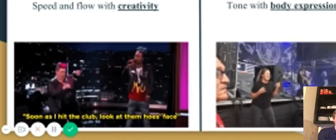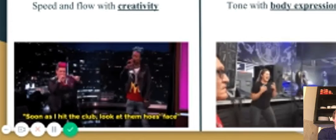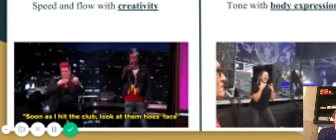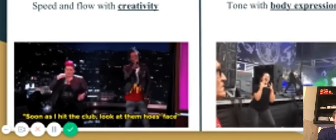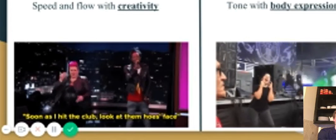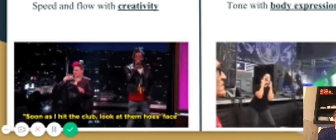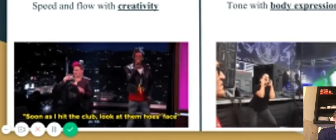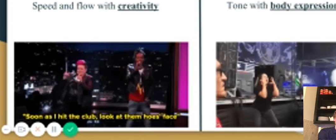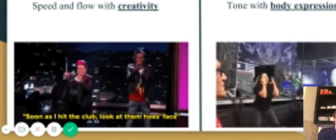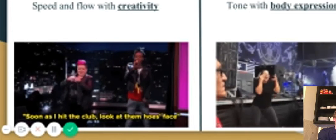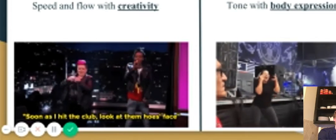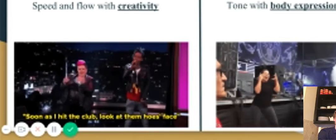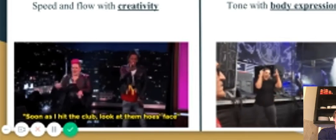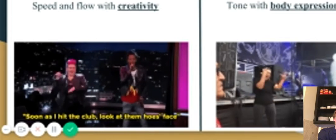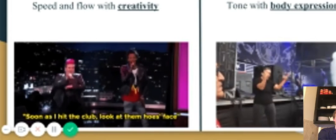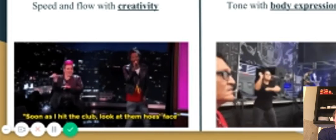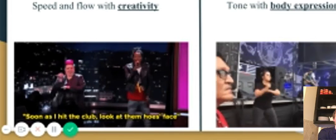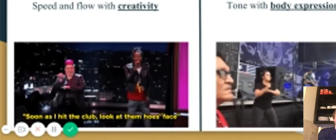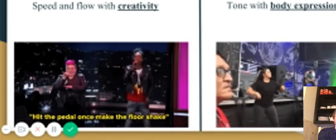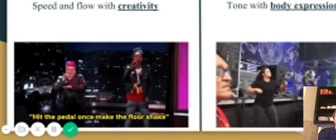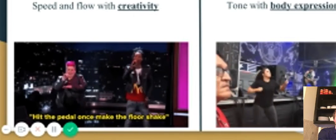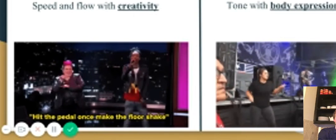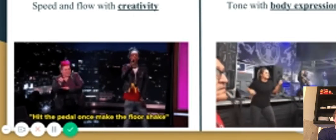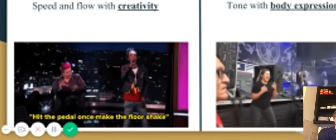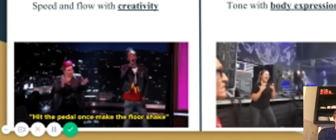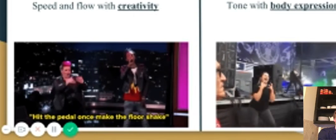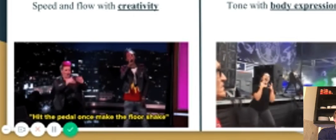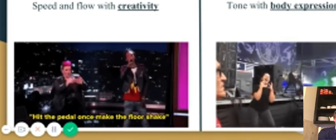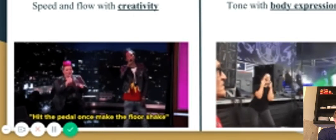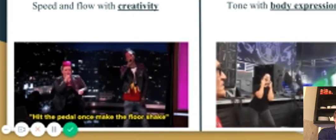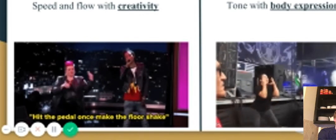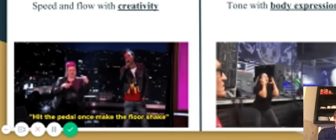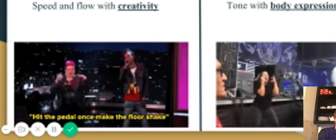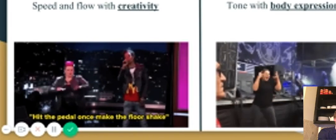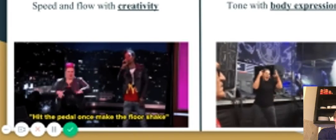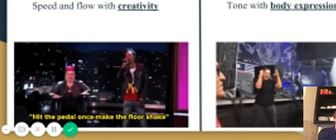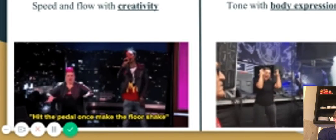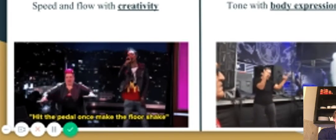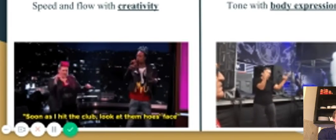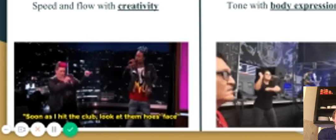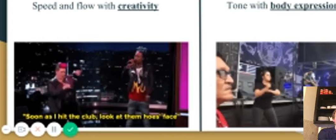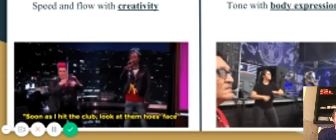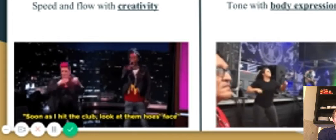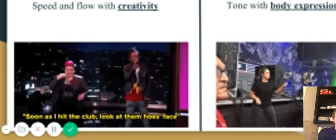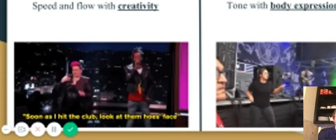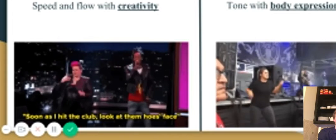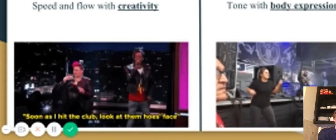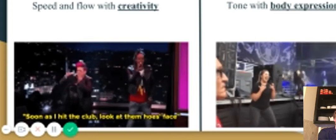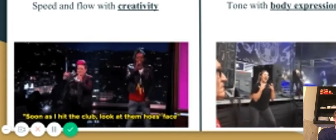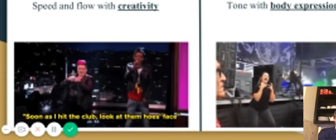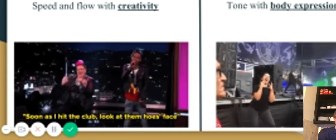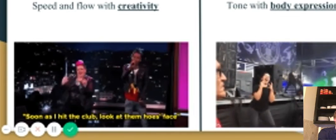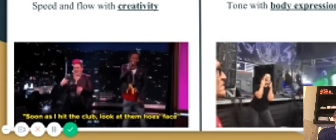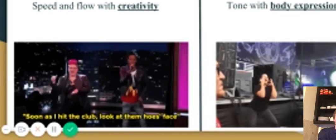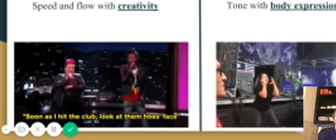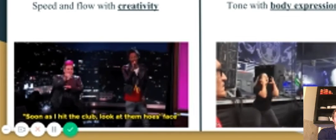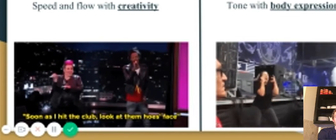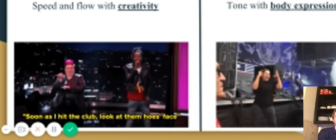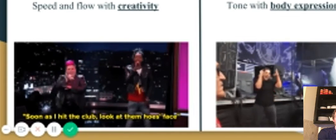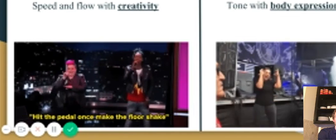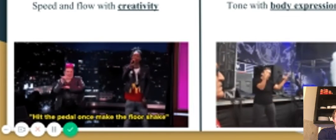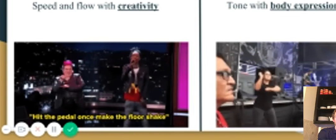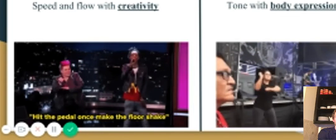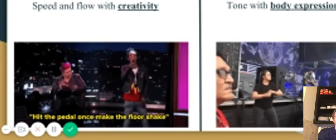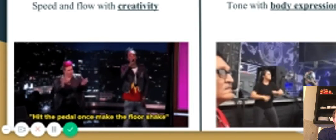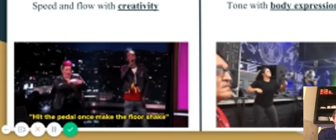Eminem. One issue that arises is that these newest ASL creative gestures might not be understood by everyone